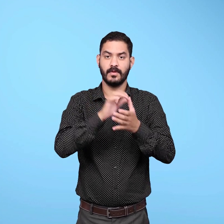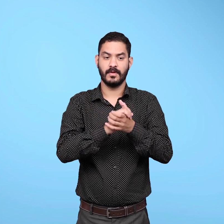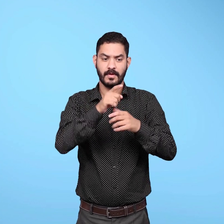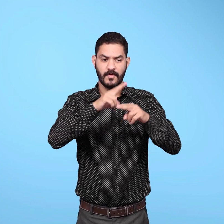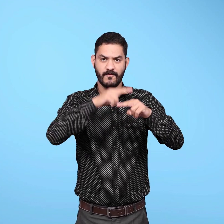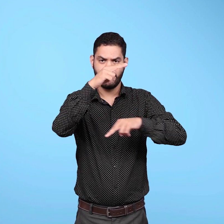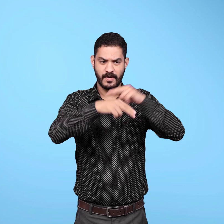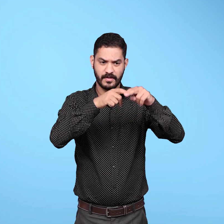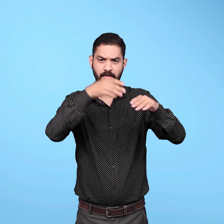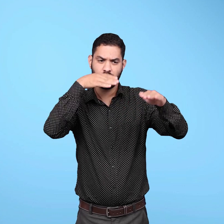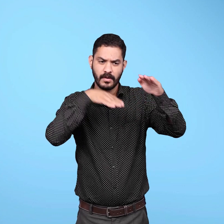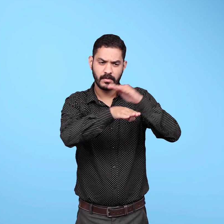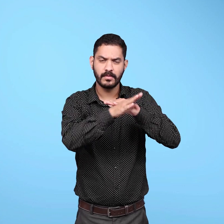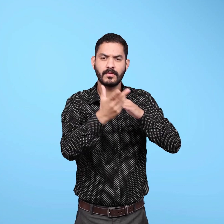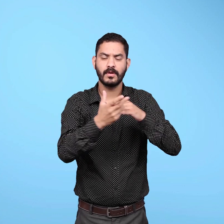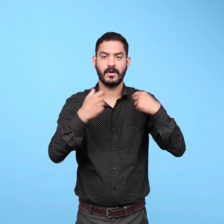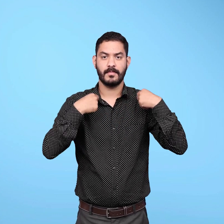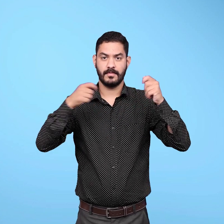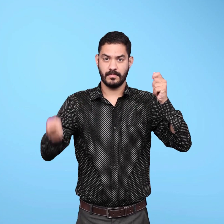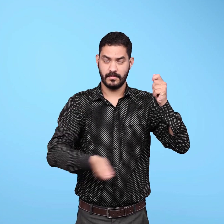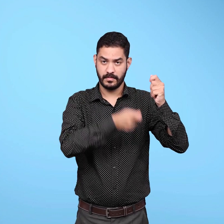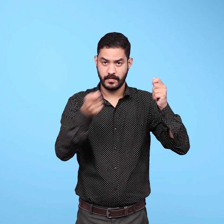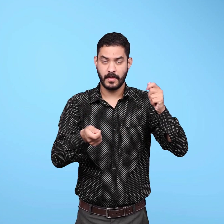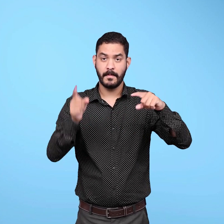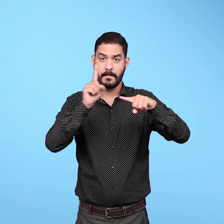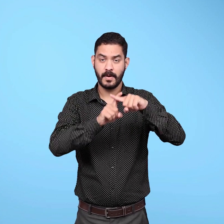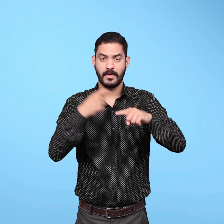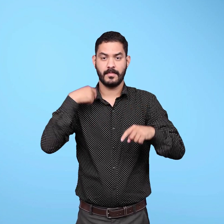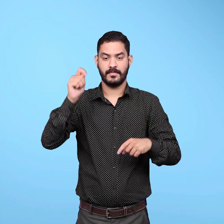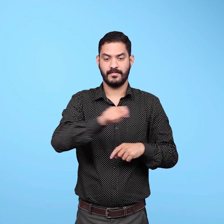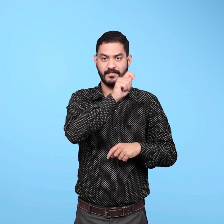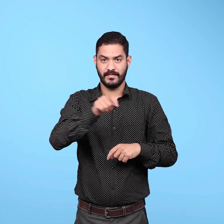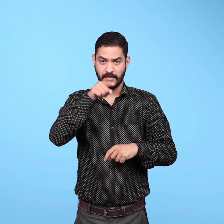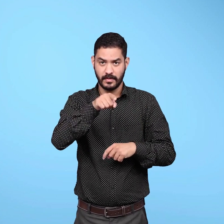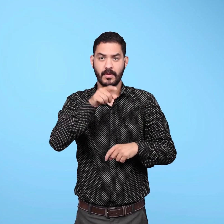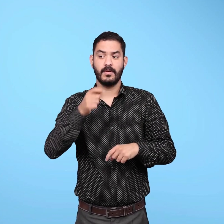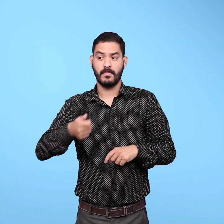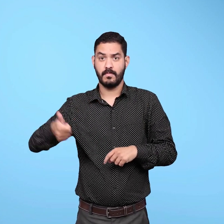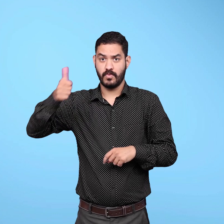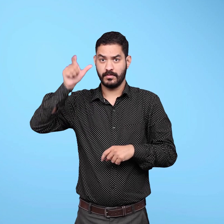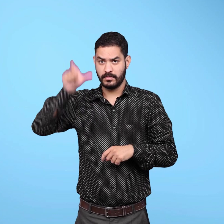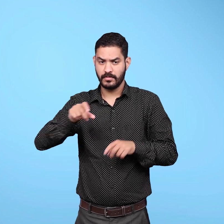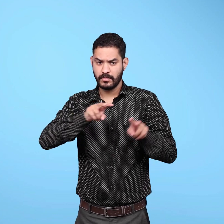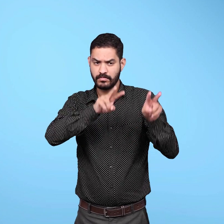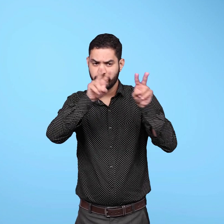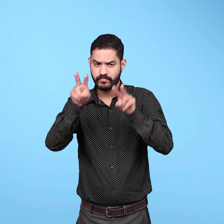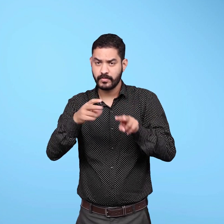They describe how spinning and weaving could be done in workshops under the supervision of a special